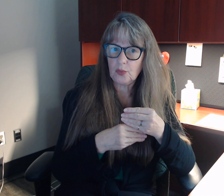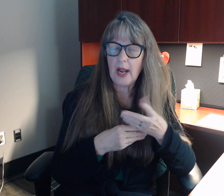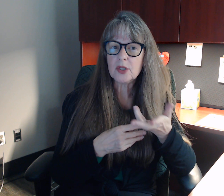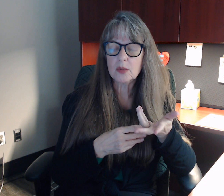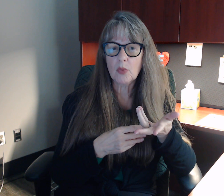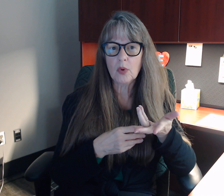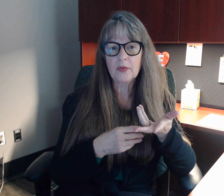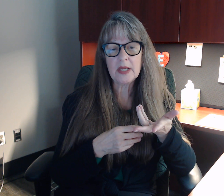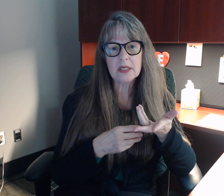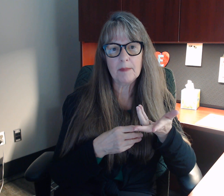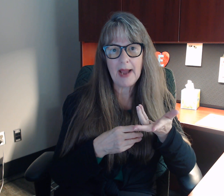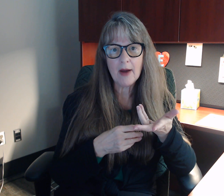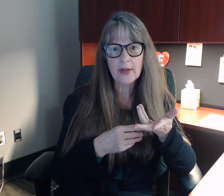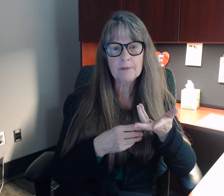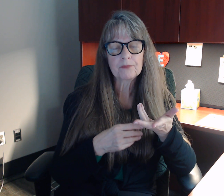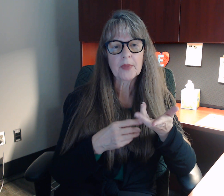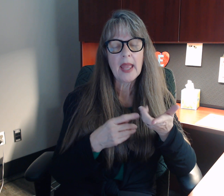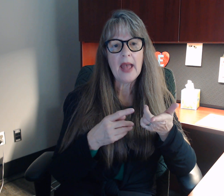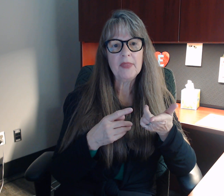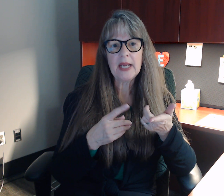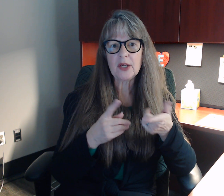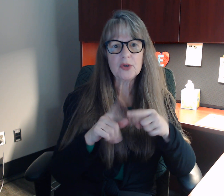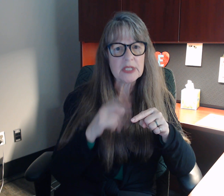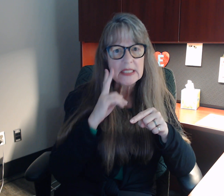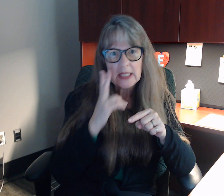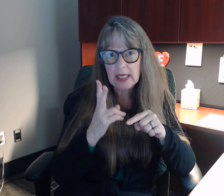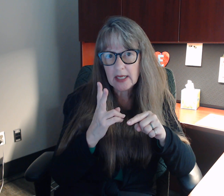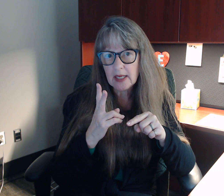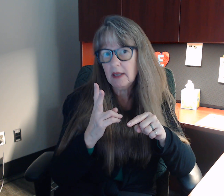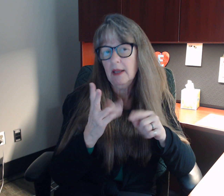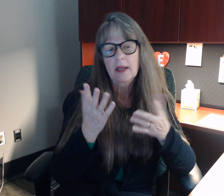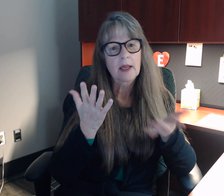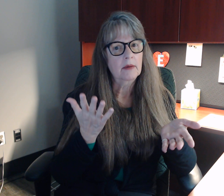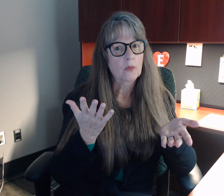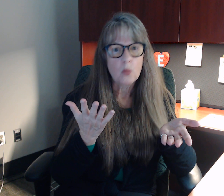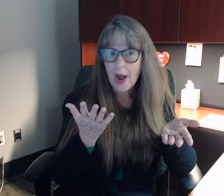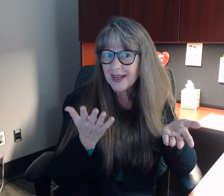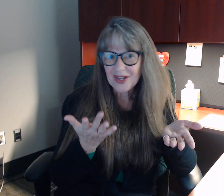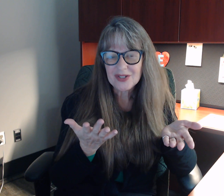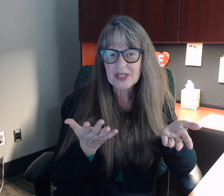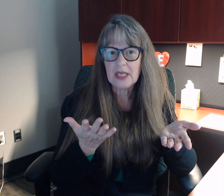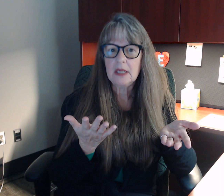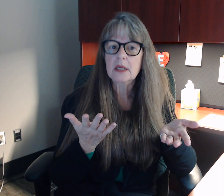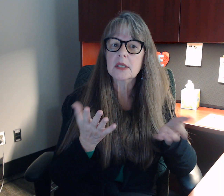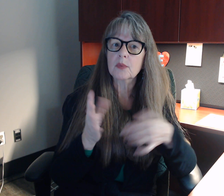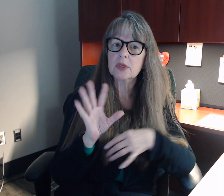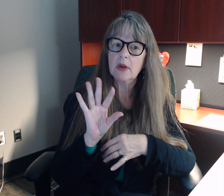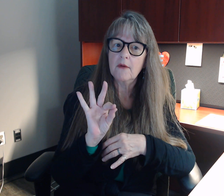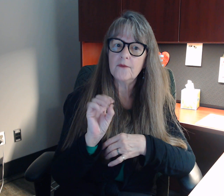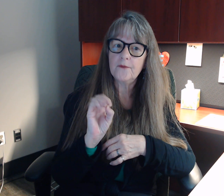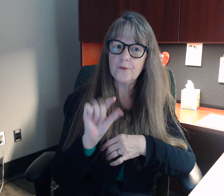right? So more things about it. And then I couldn't see. And why could I see? Because there was